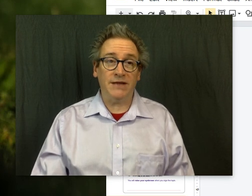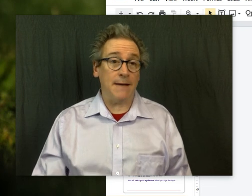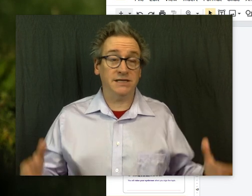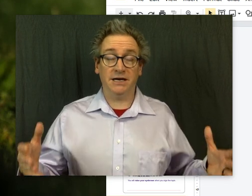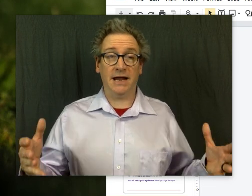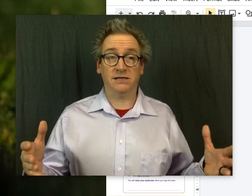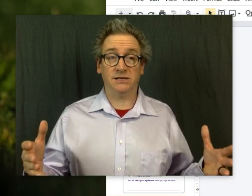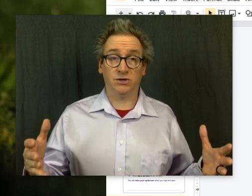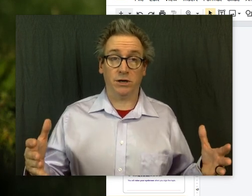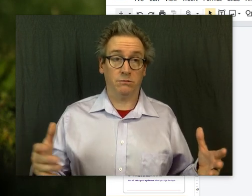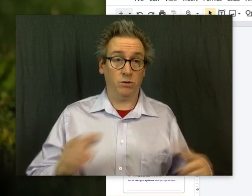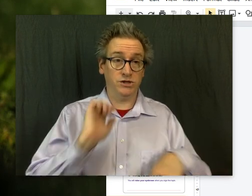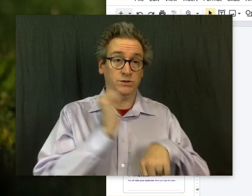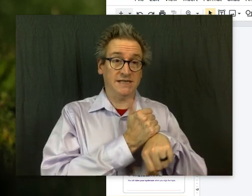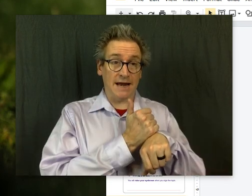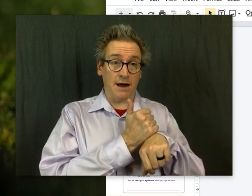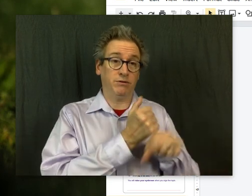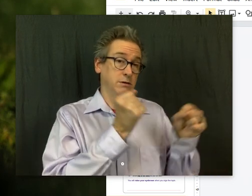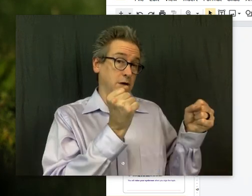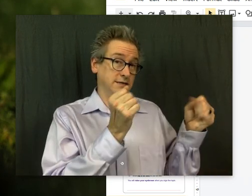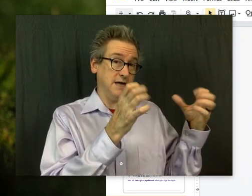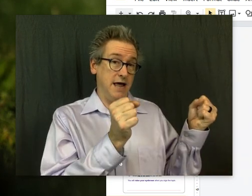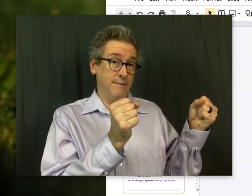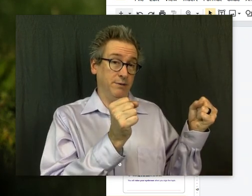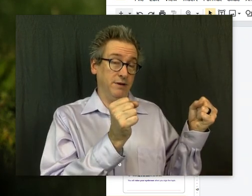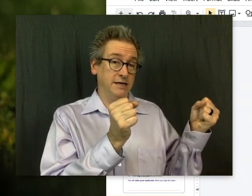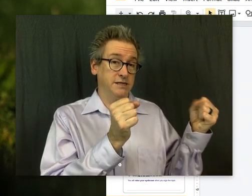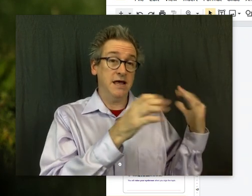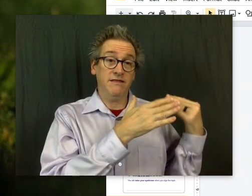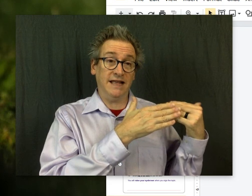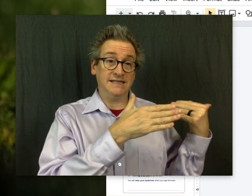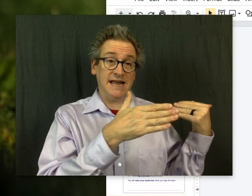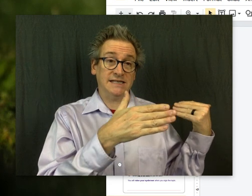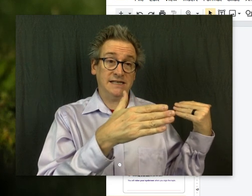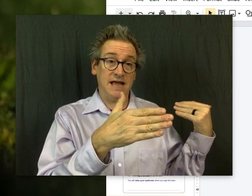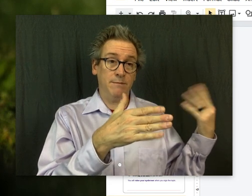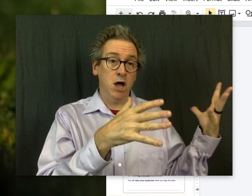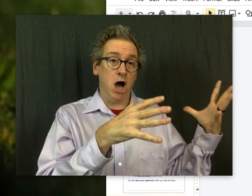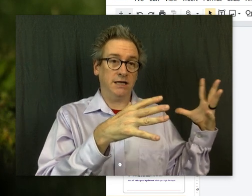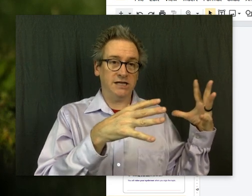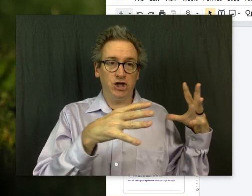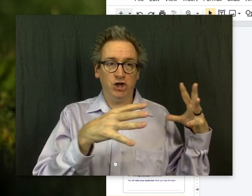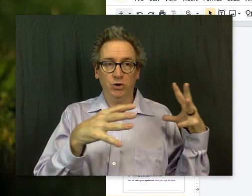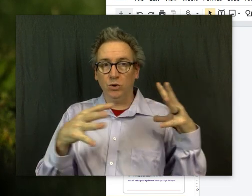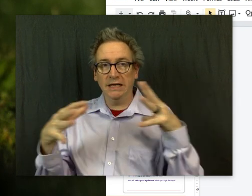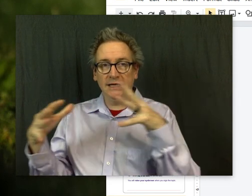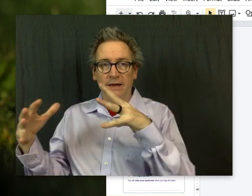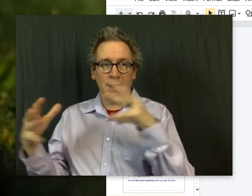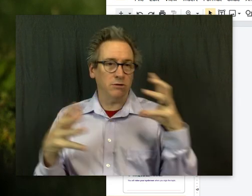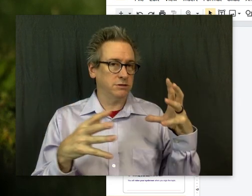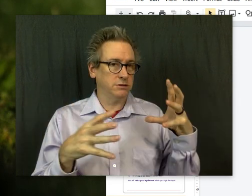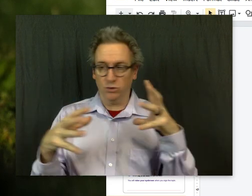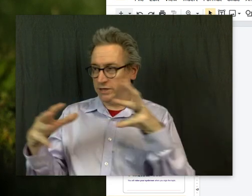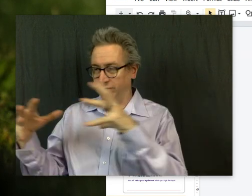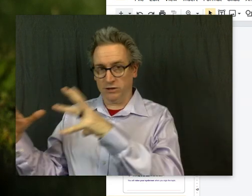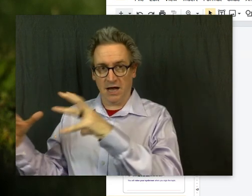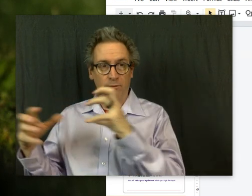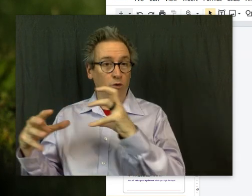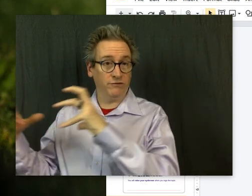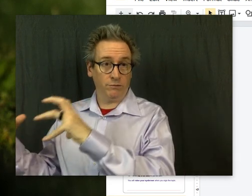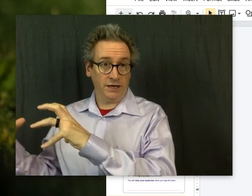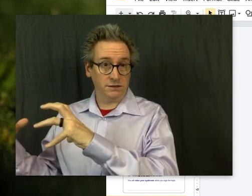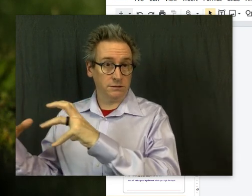Same thing happens in an ASL story. Once you set up a time and a place, it stays the same unless you lead them out to a different